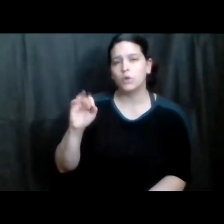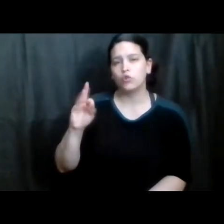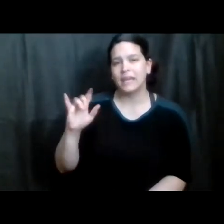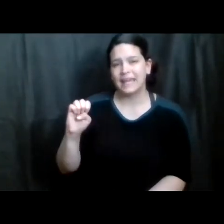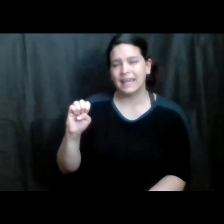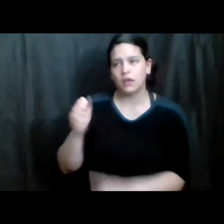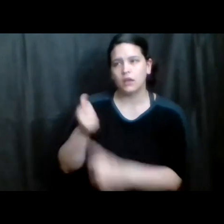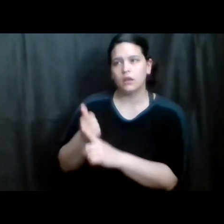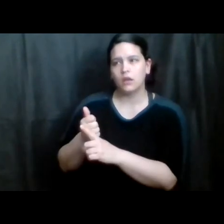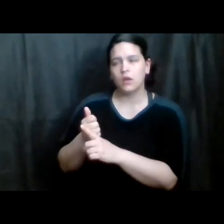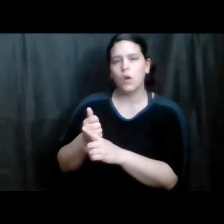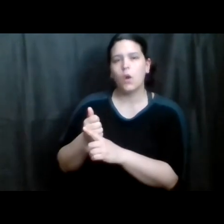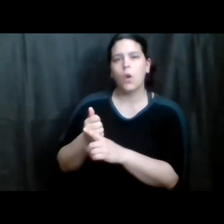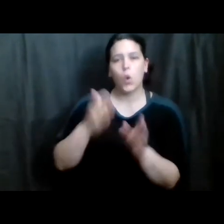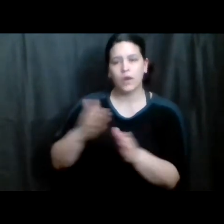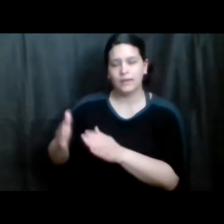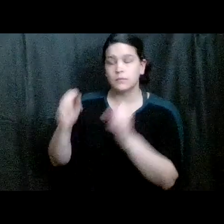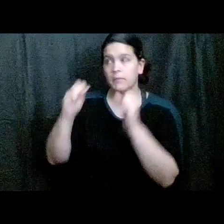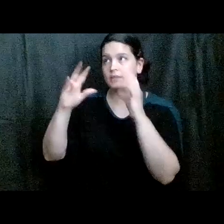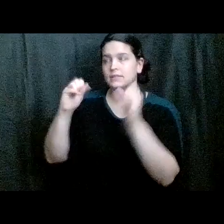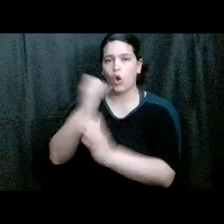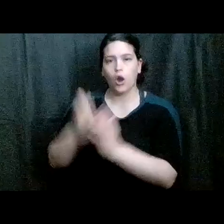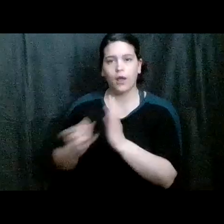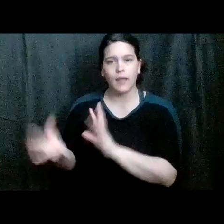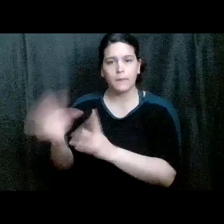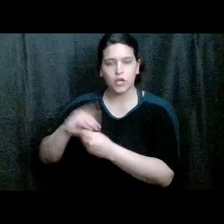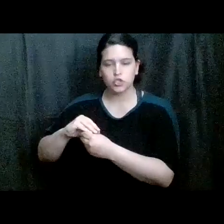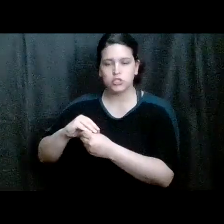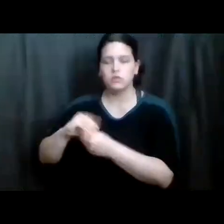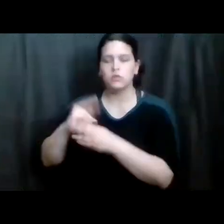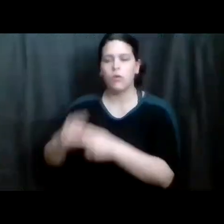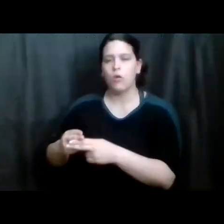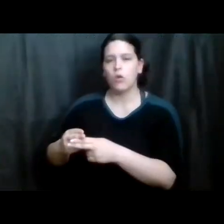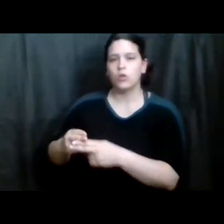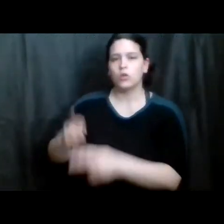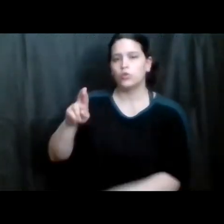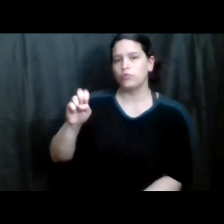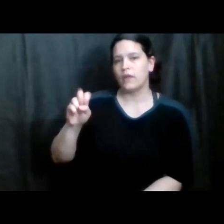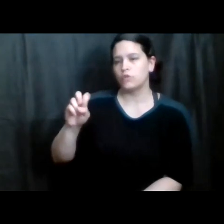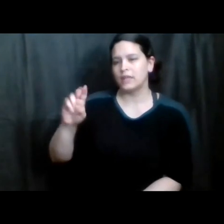who organized an amazing art collaboration called Reverence Rage, a rock opera,